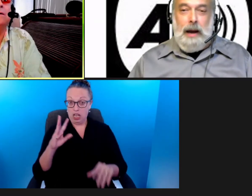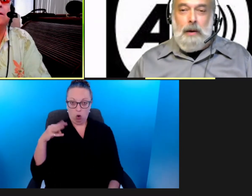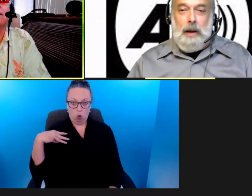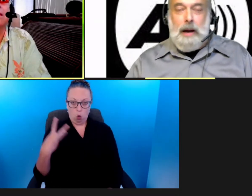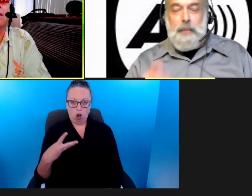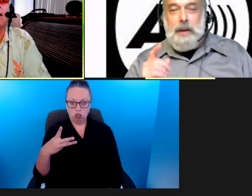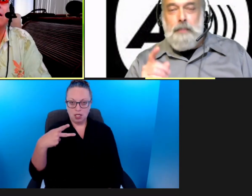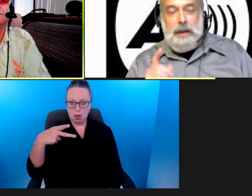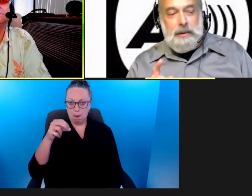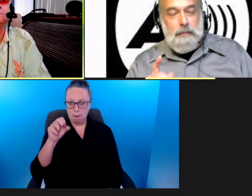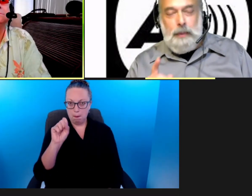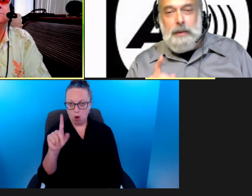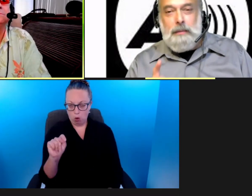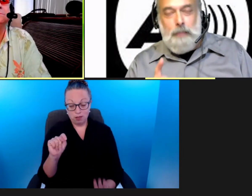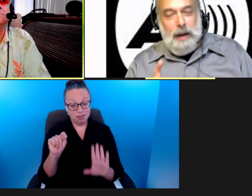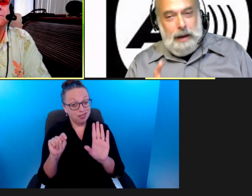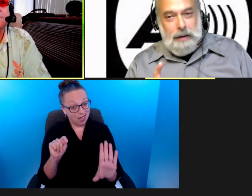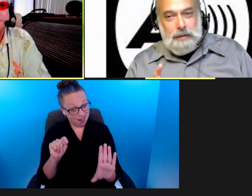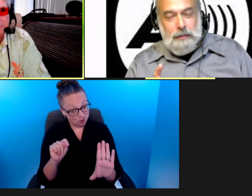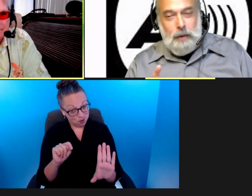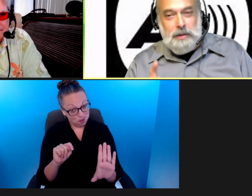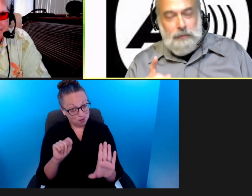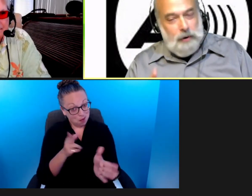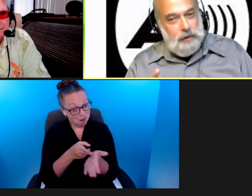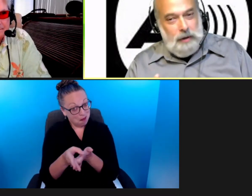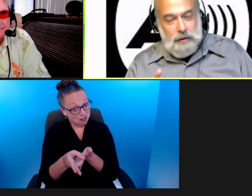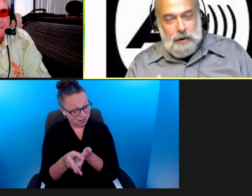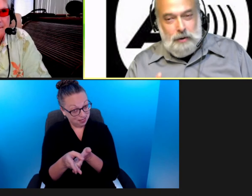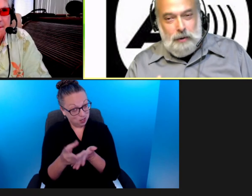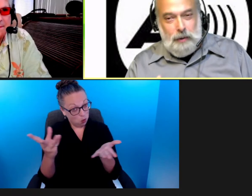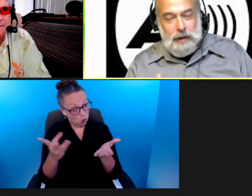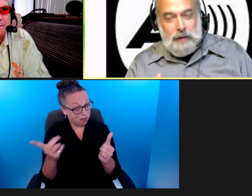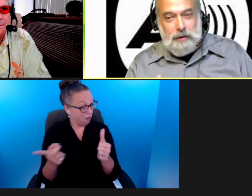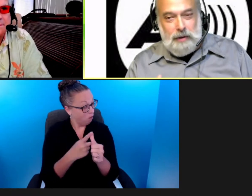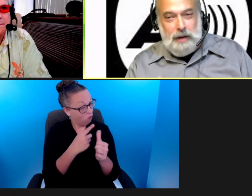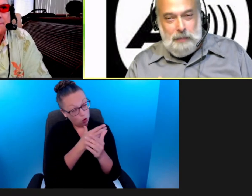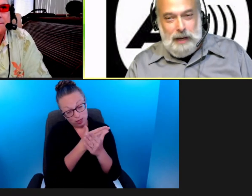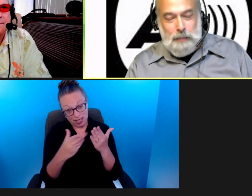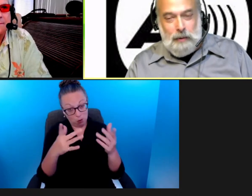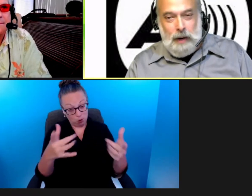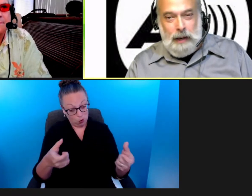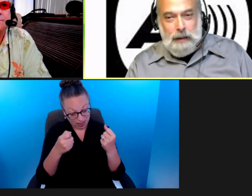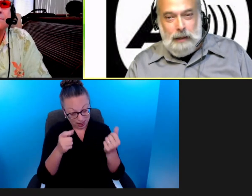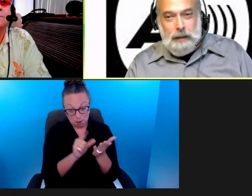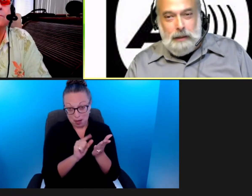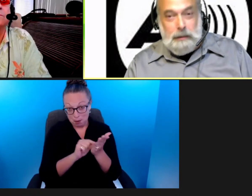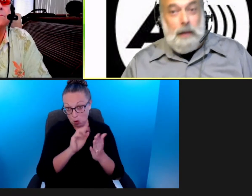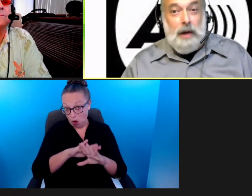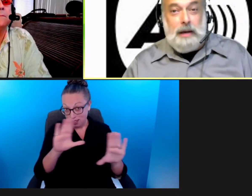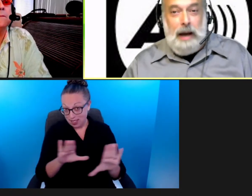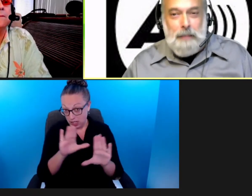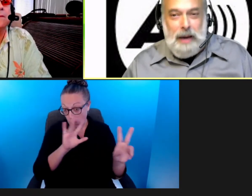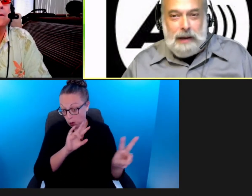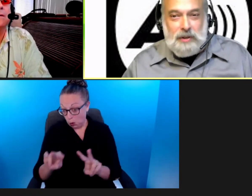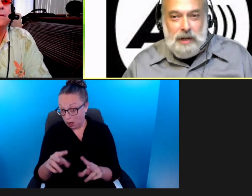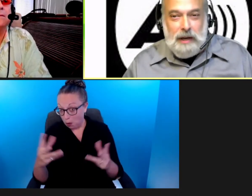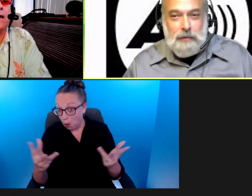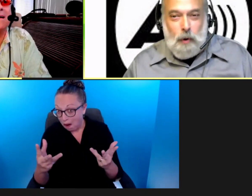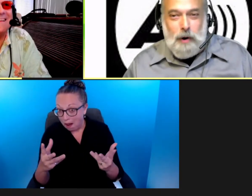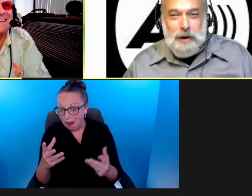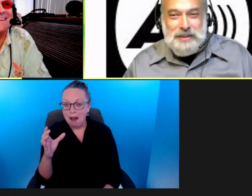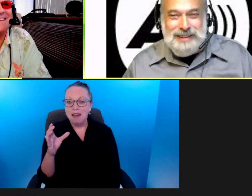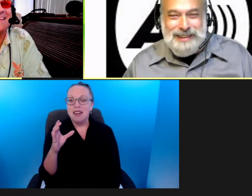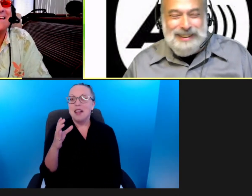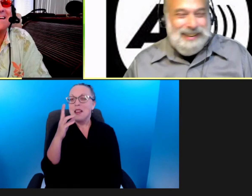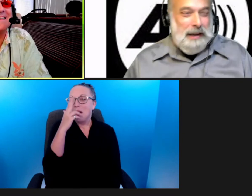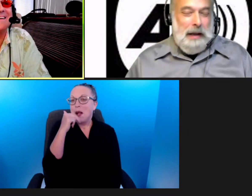Wow. Now, be honest. What's the first thing you turn to when you get your Sunday paper, right? The comics, of